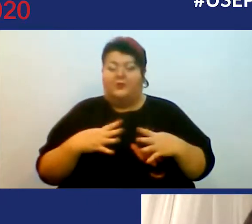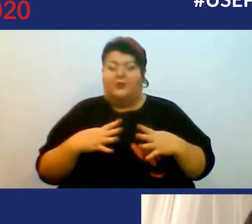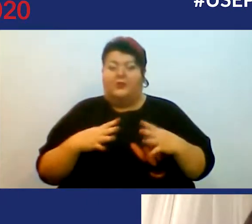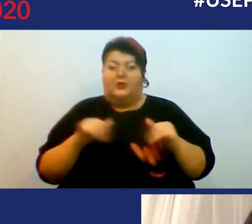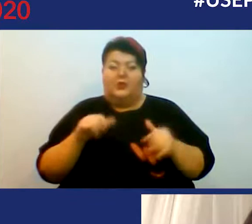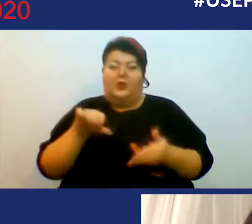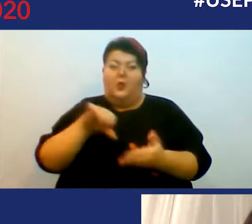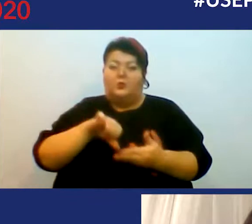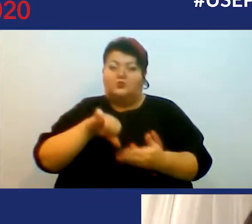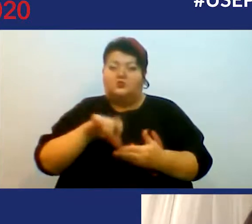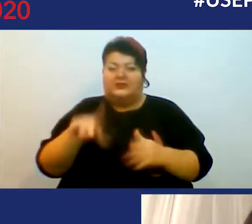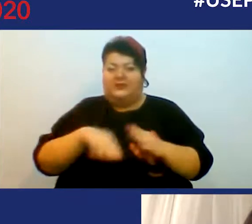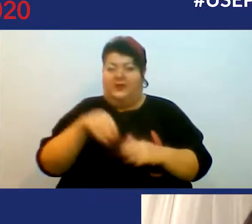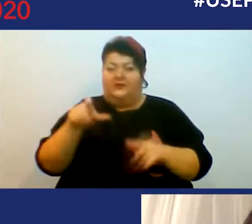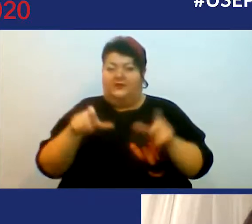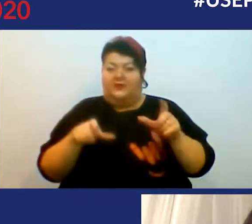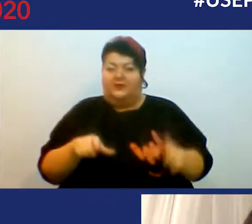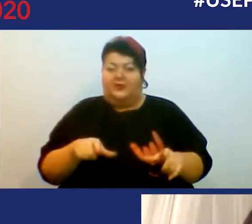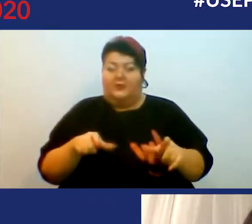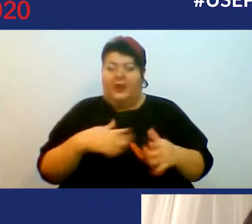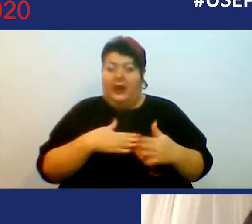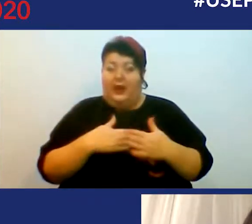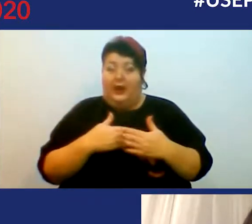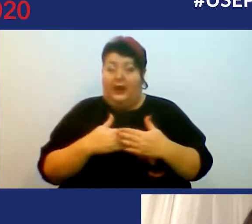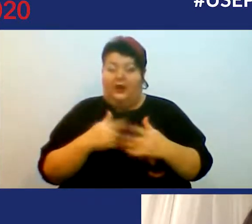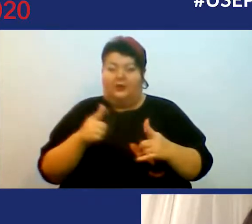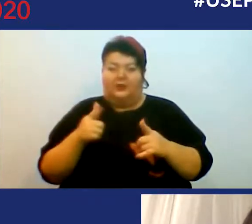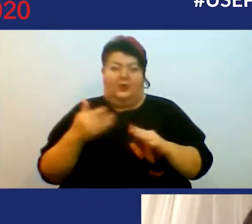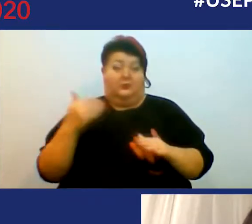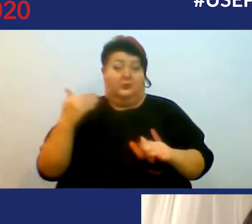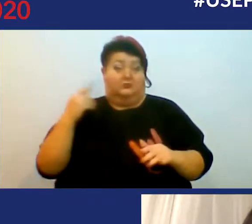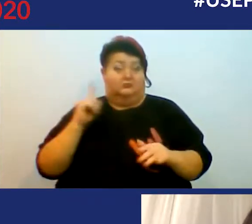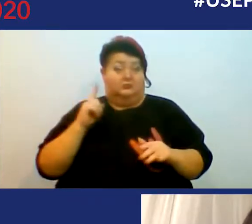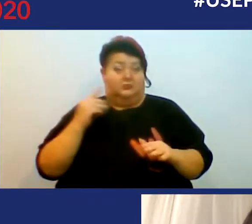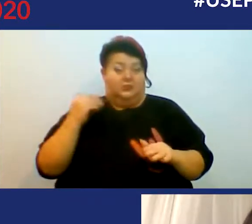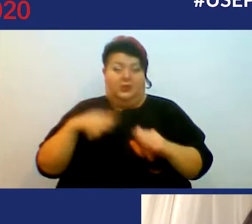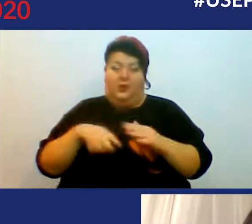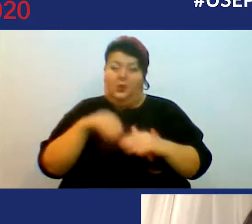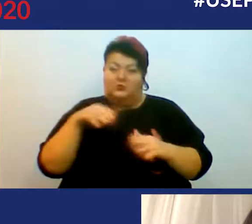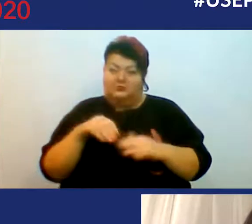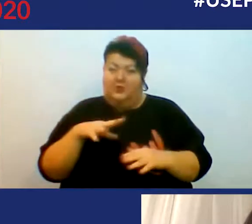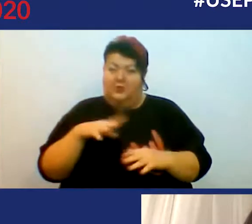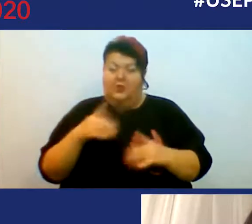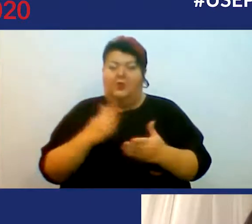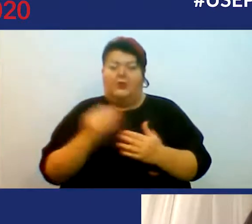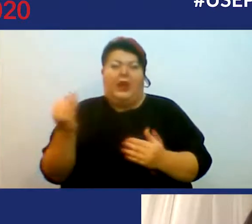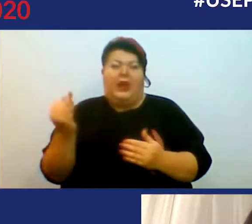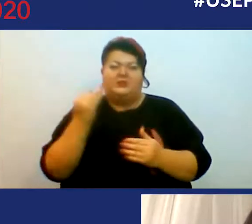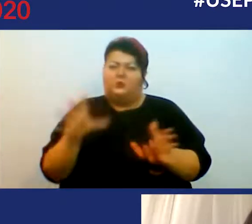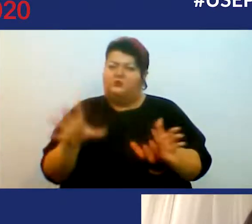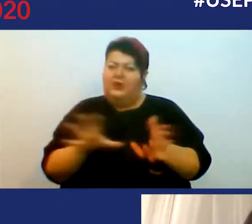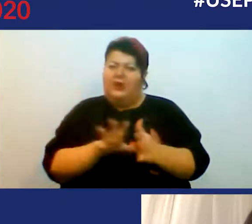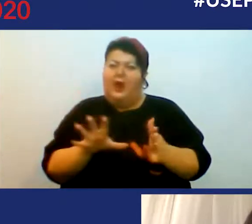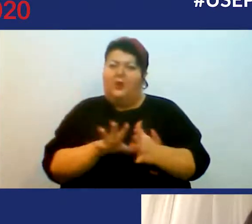ago, on the 30th, it hit well beyond the 2 million mark, which is historic for early voting.